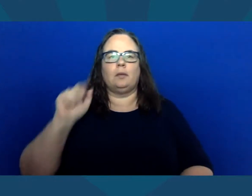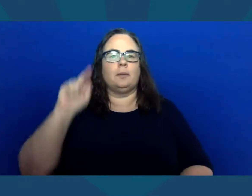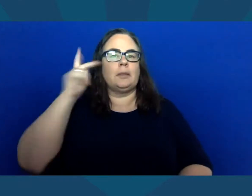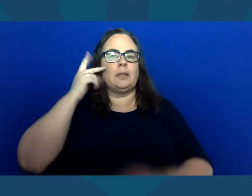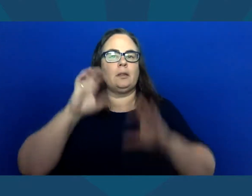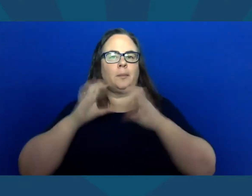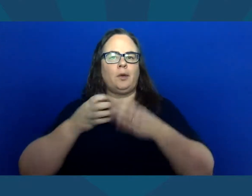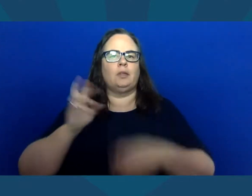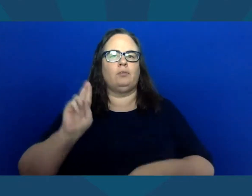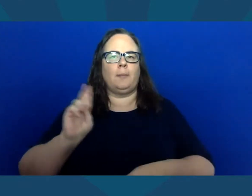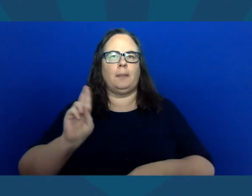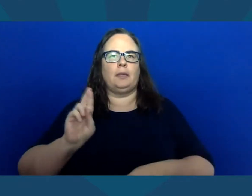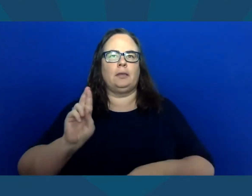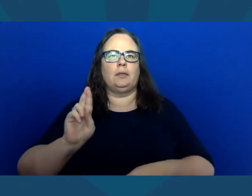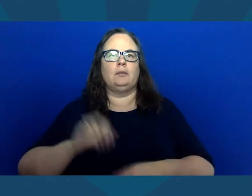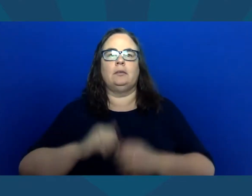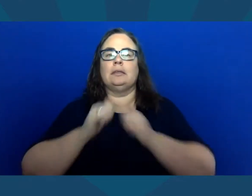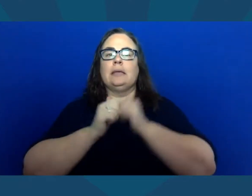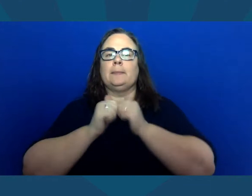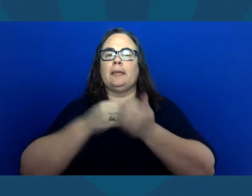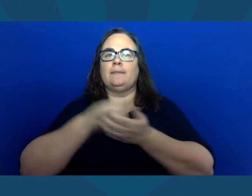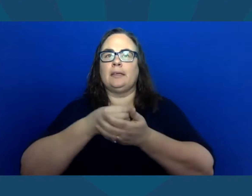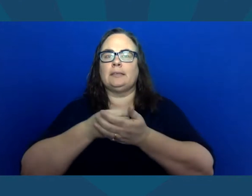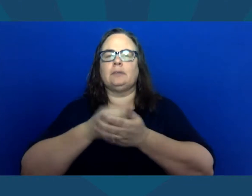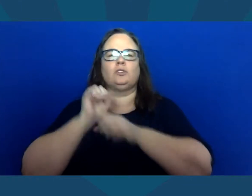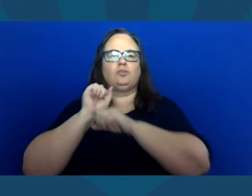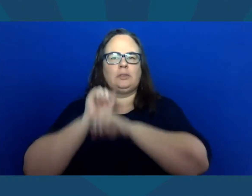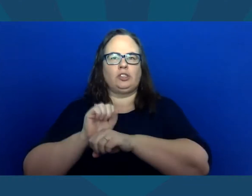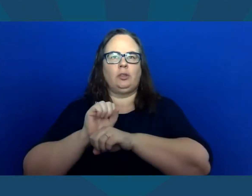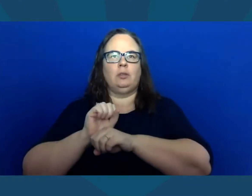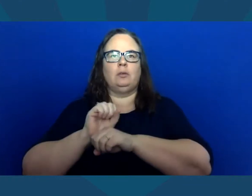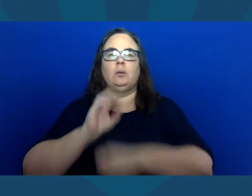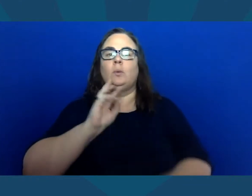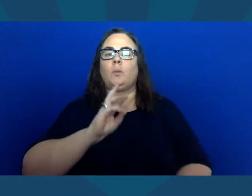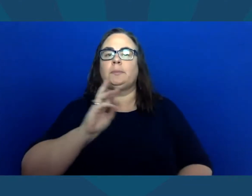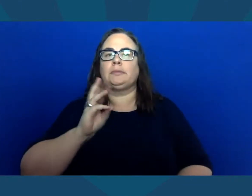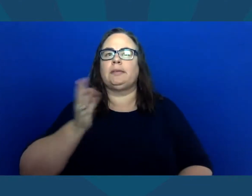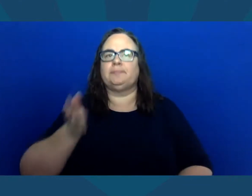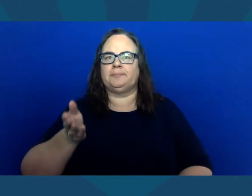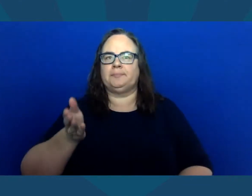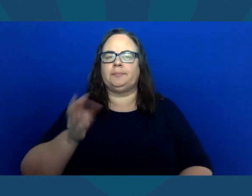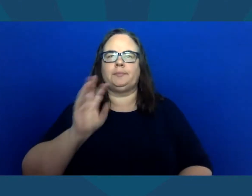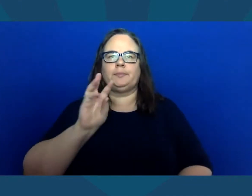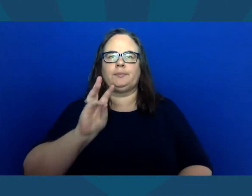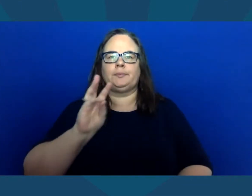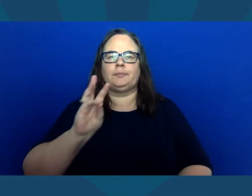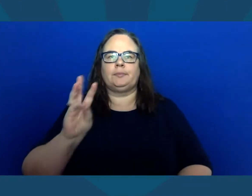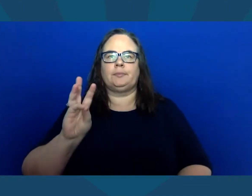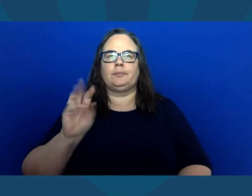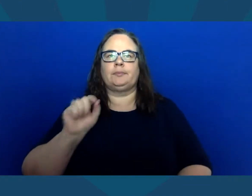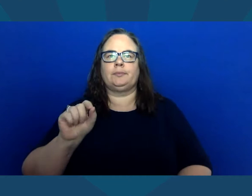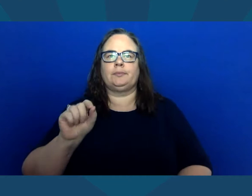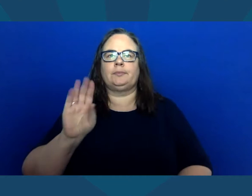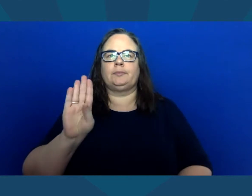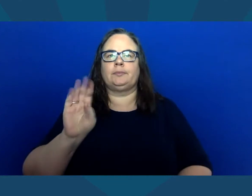Ben Toma, Party Republican, campaign funding traditional,